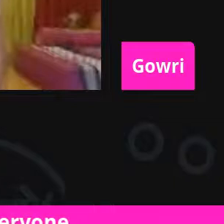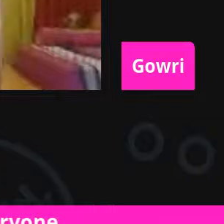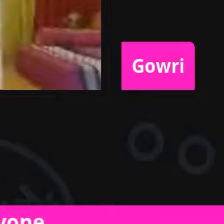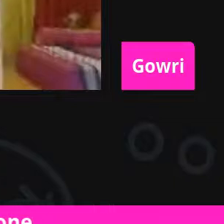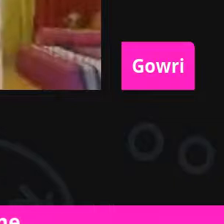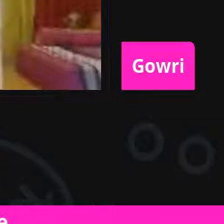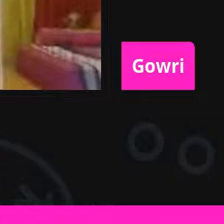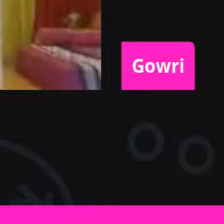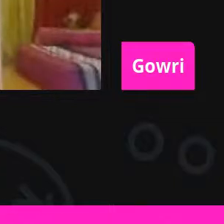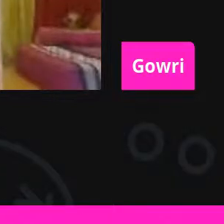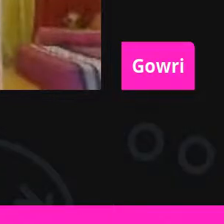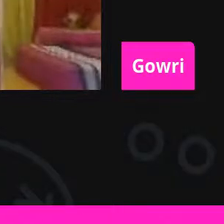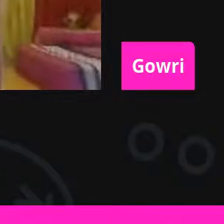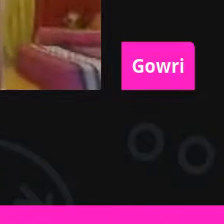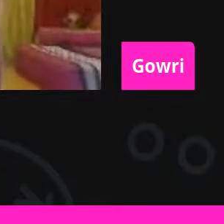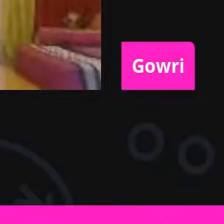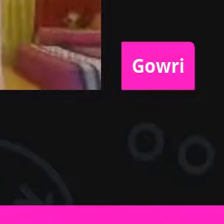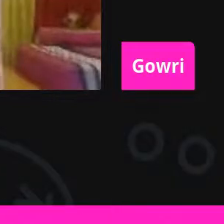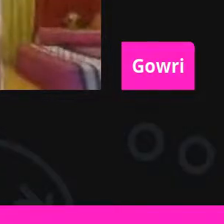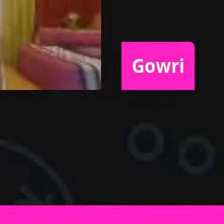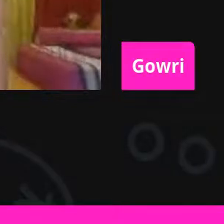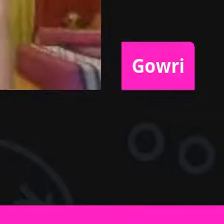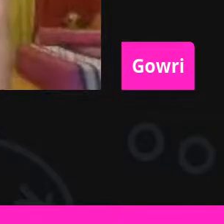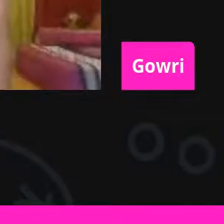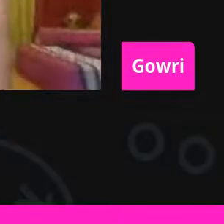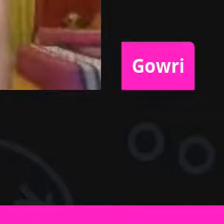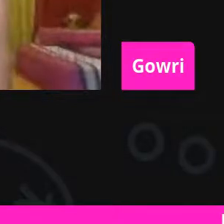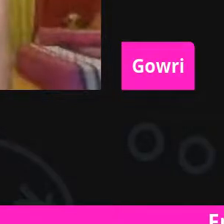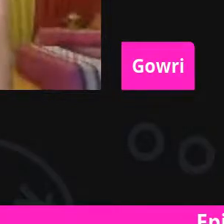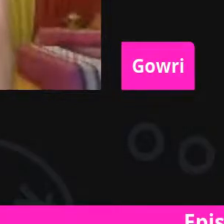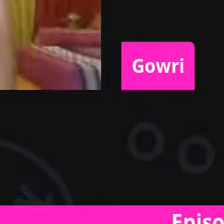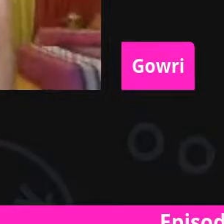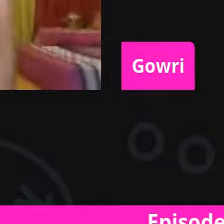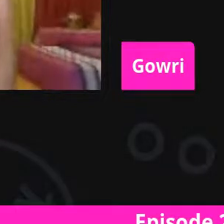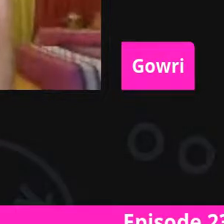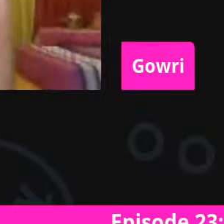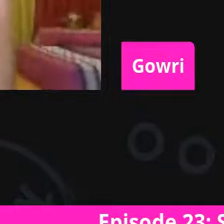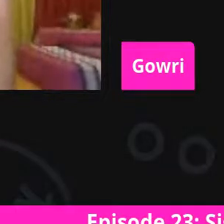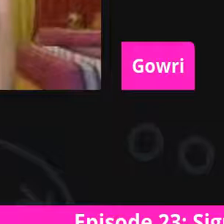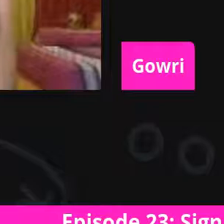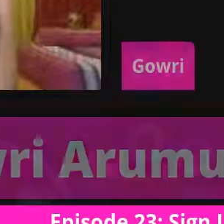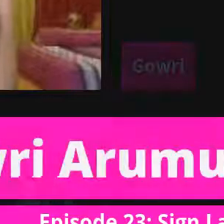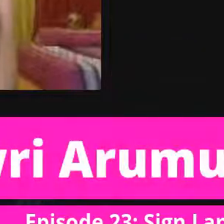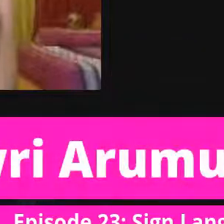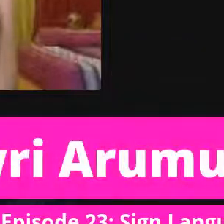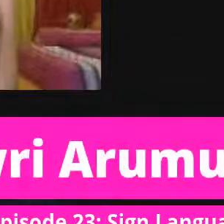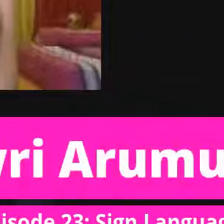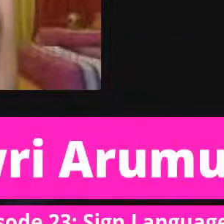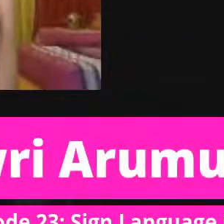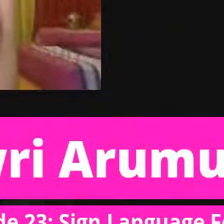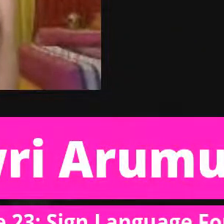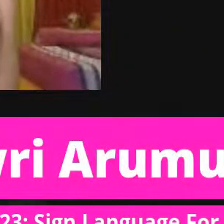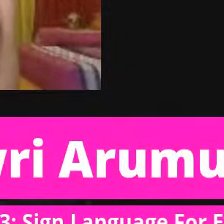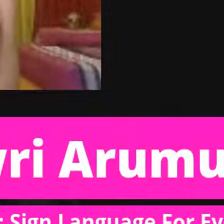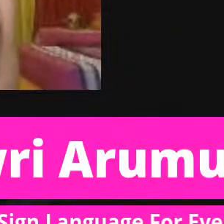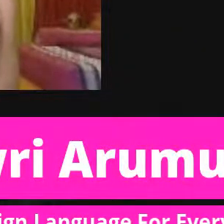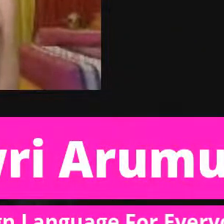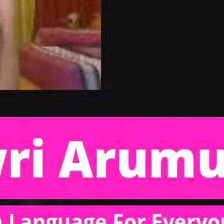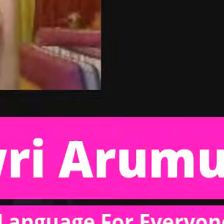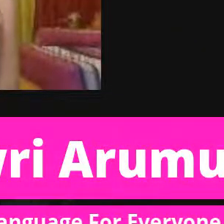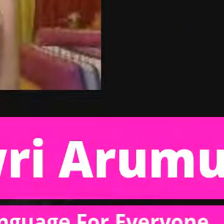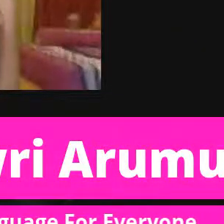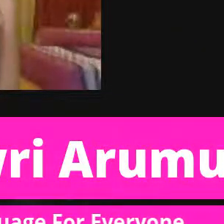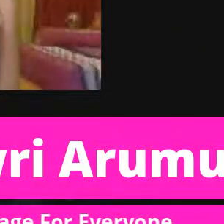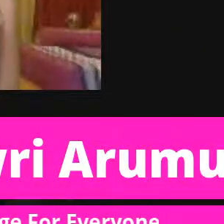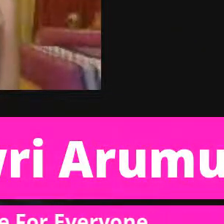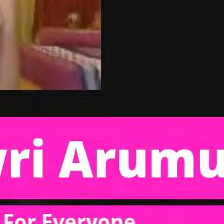like to contact you, maybe they want to learn something or anything, I guess that will be your Facebook page, which is Facebook